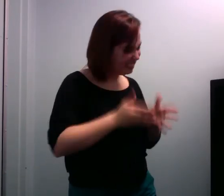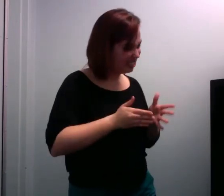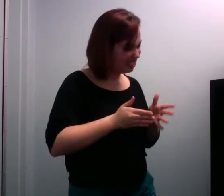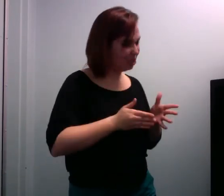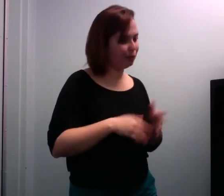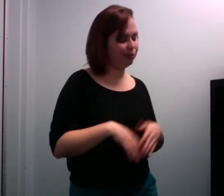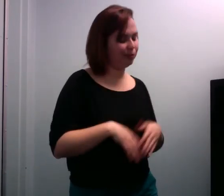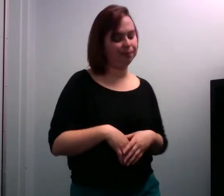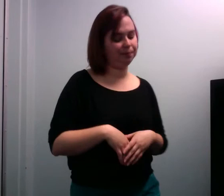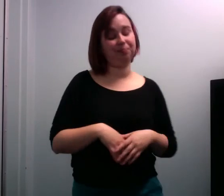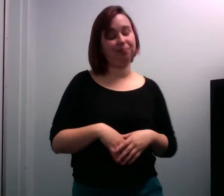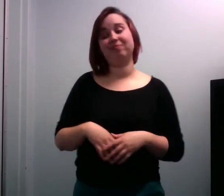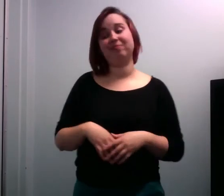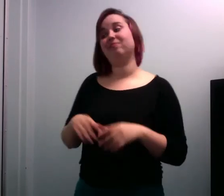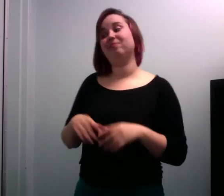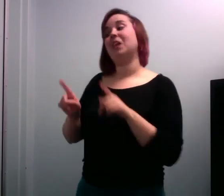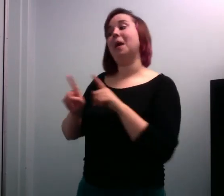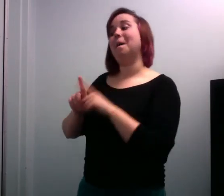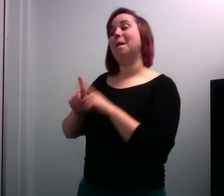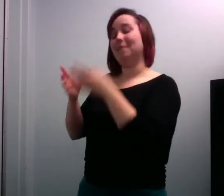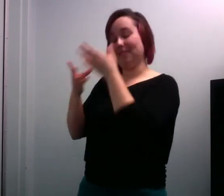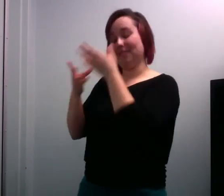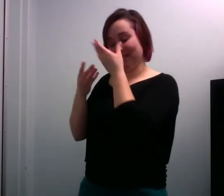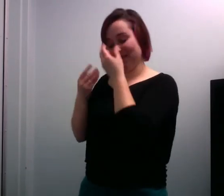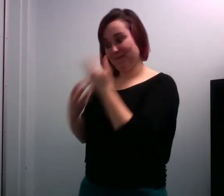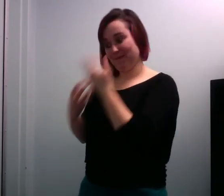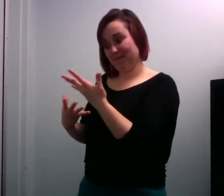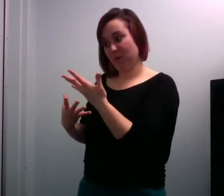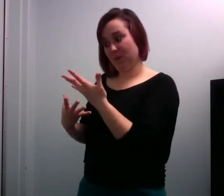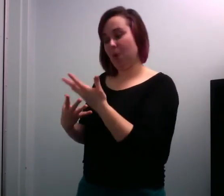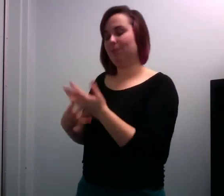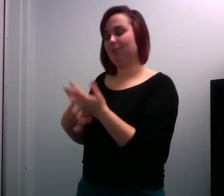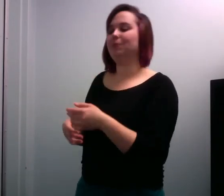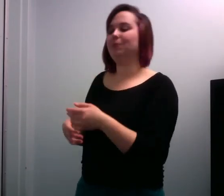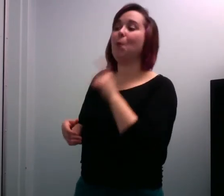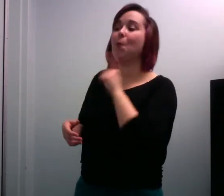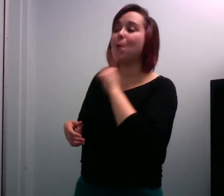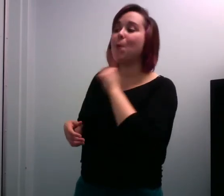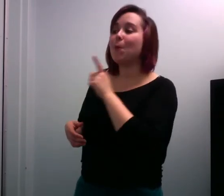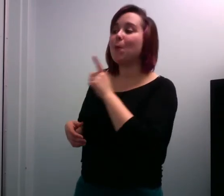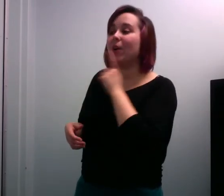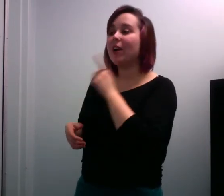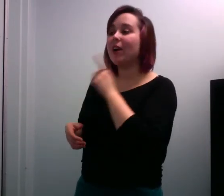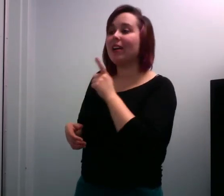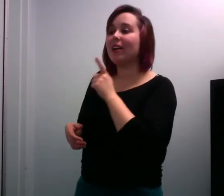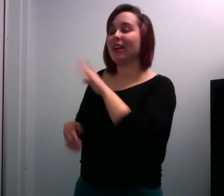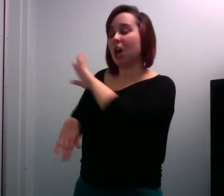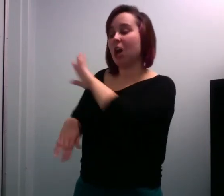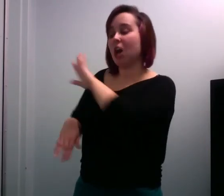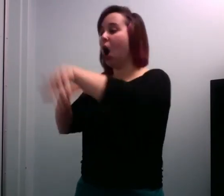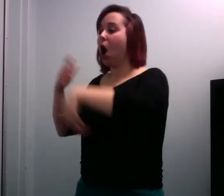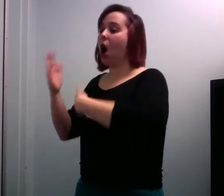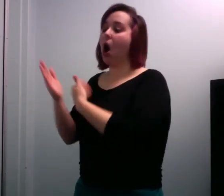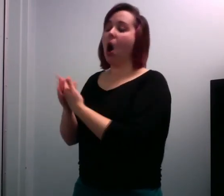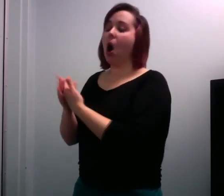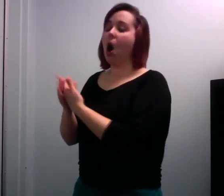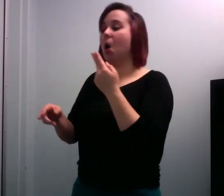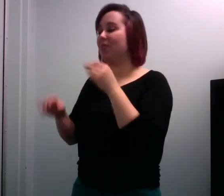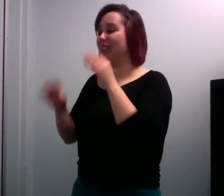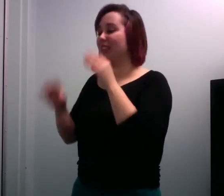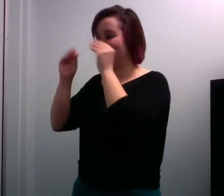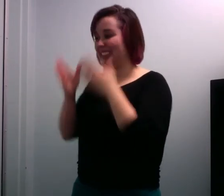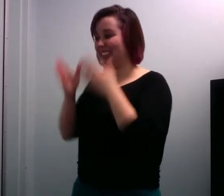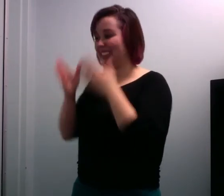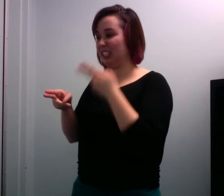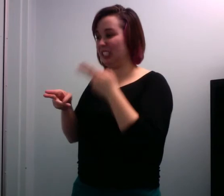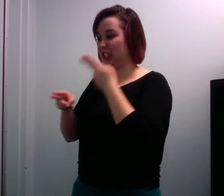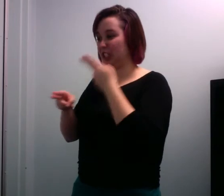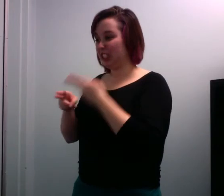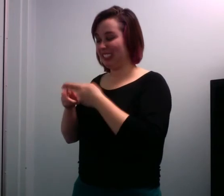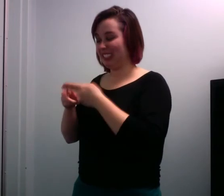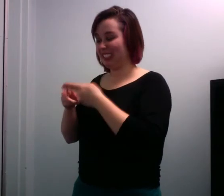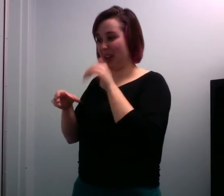the researchers informed them, "Actually, we put all the teachers' names in a hat, and yours were the 3 that were